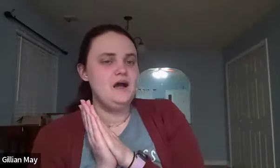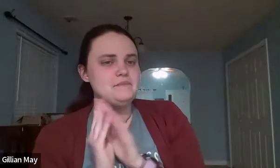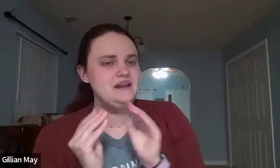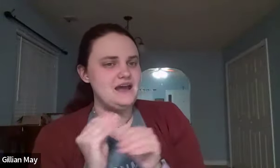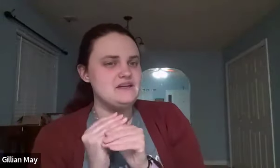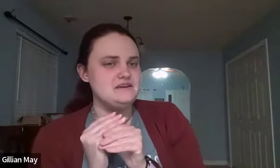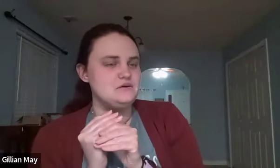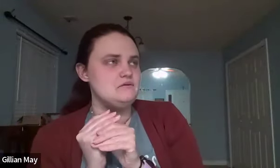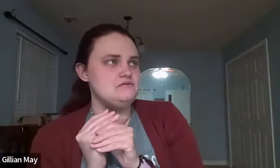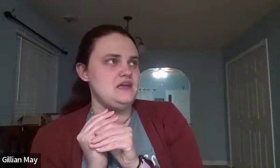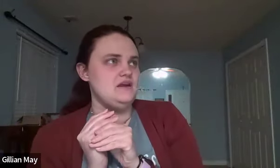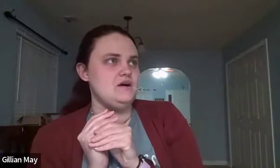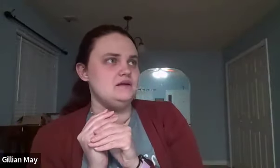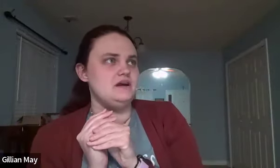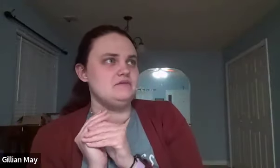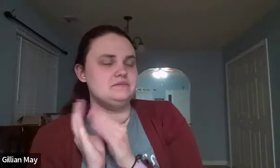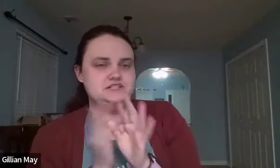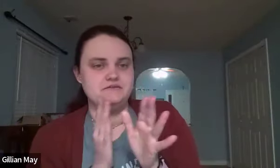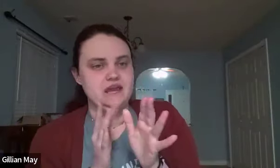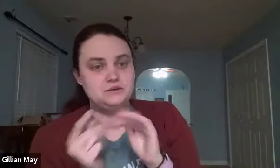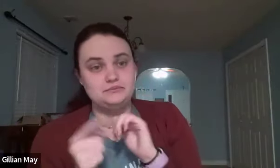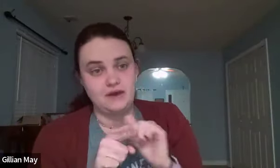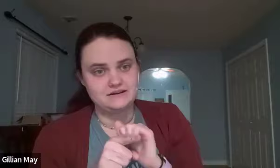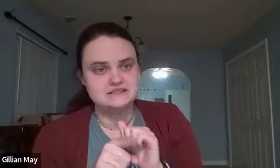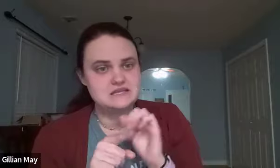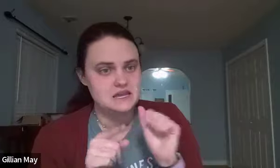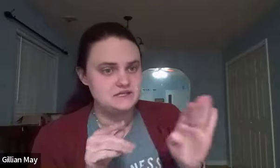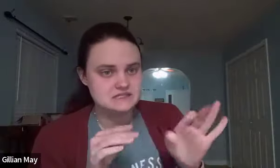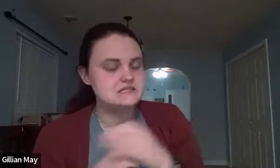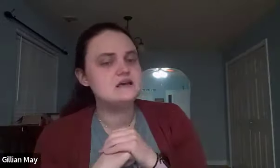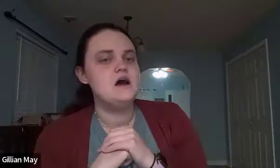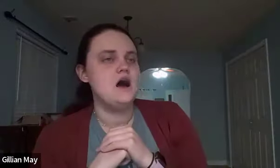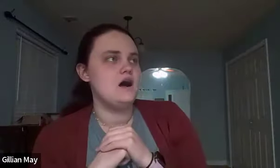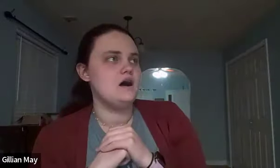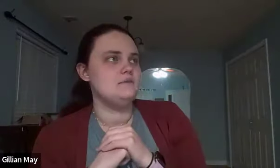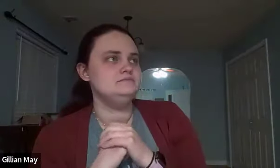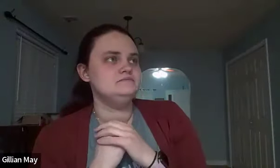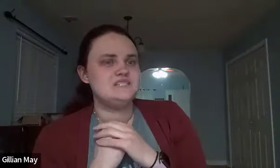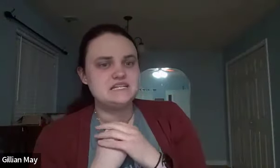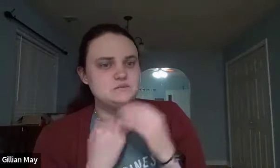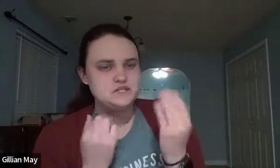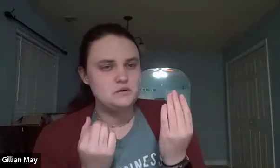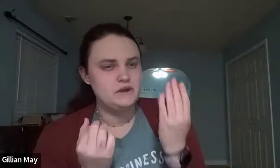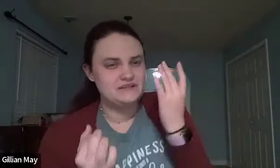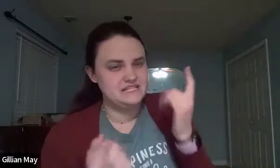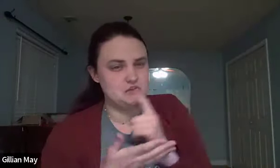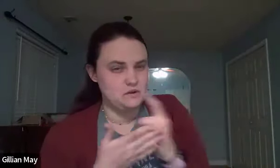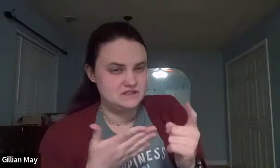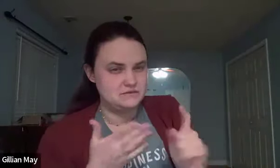I'm gonna add my little thing on my recommendation of like how to practice the ABCs. Since we only see each other once a